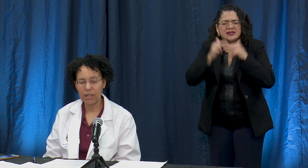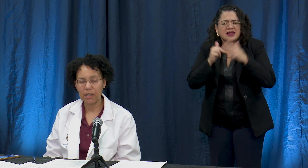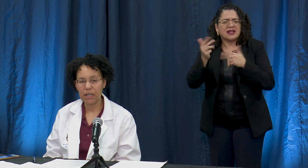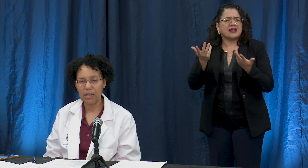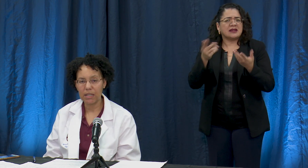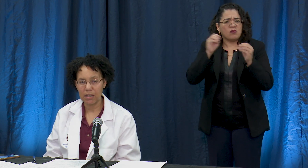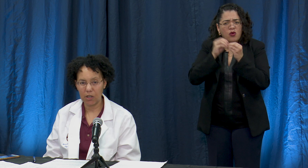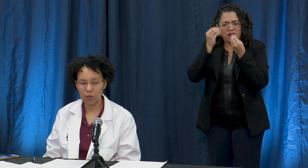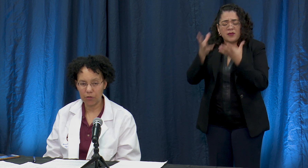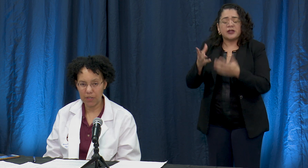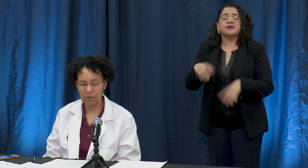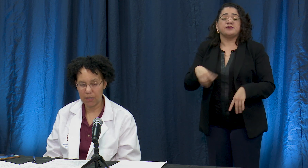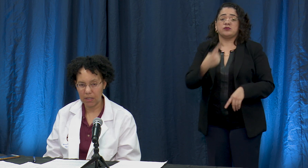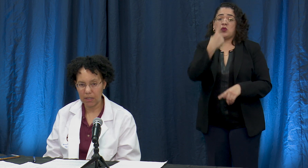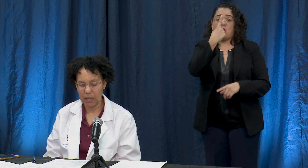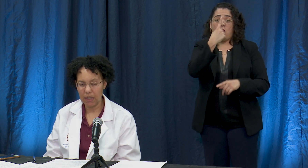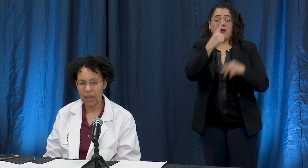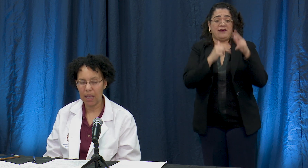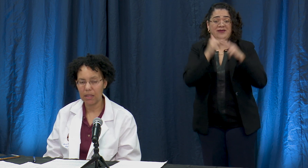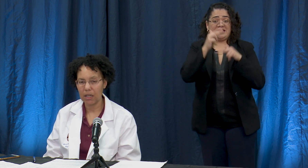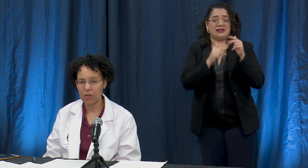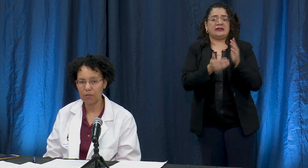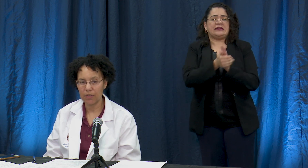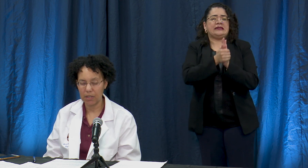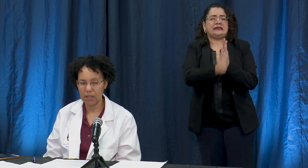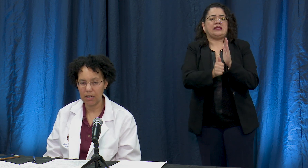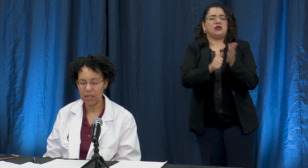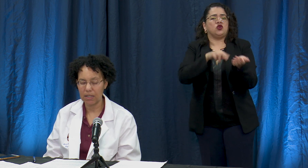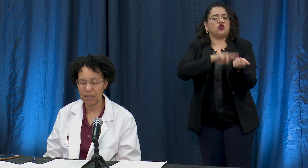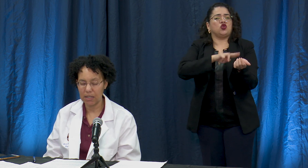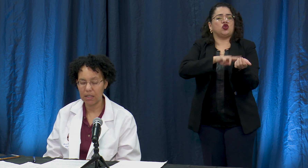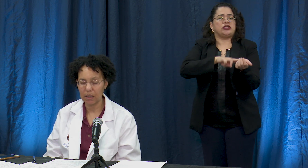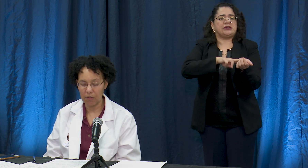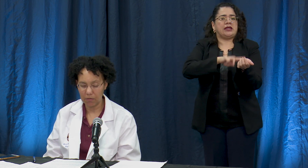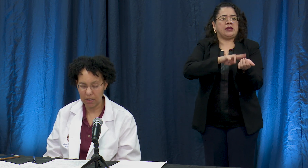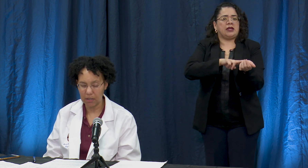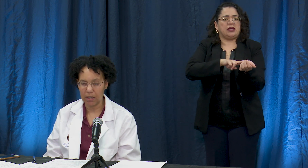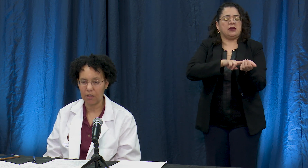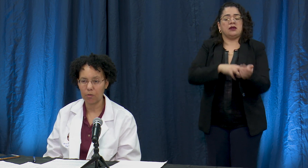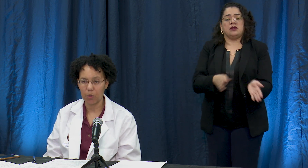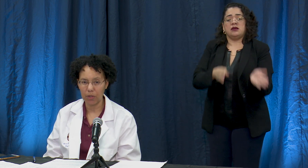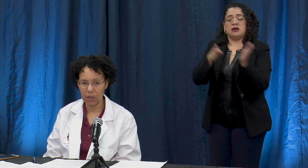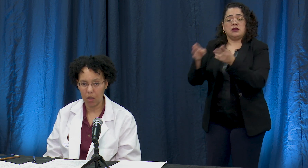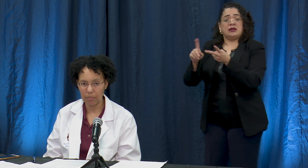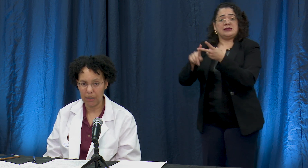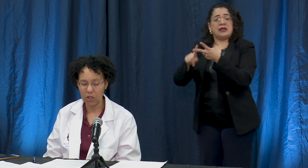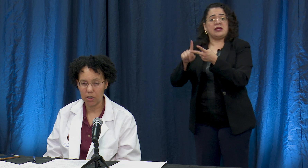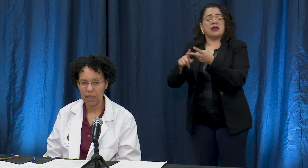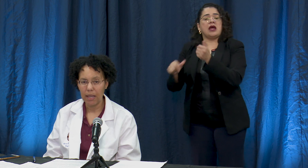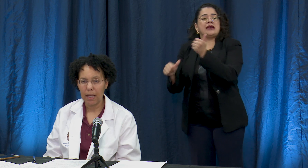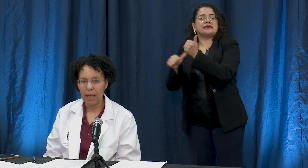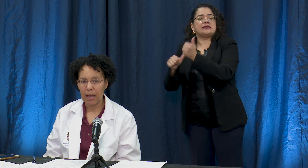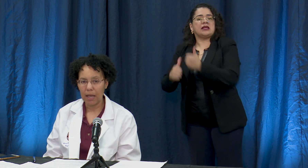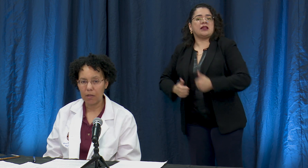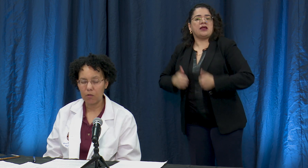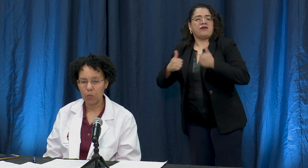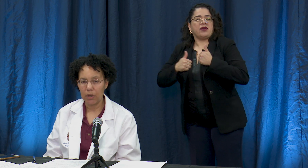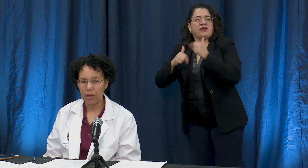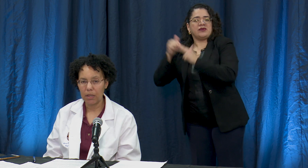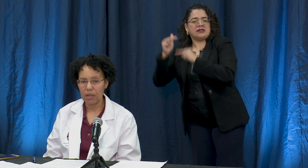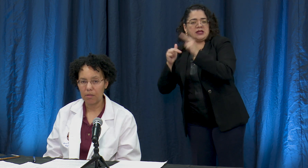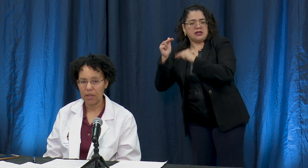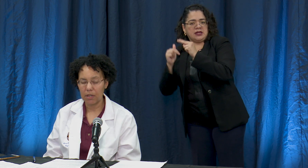of the facilities is a skilled nursing facility and the other facility is an assisted living facility, and they're both in Long Beach.